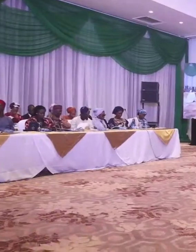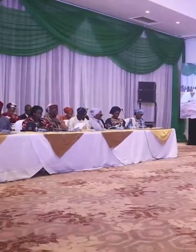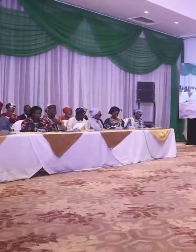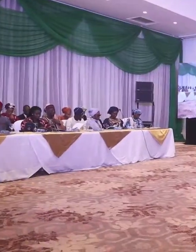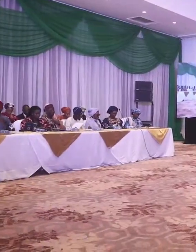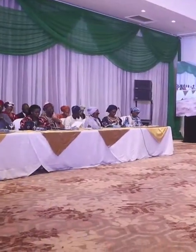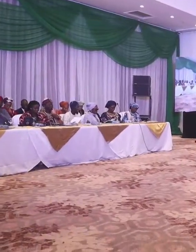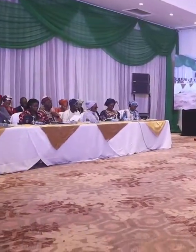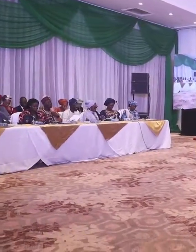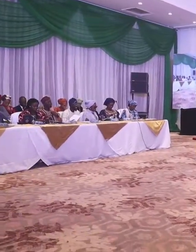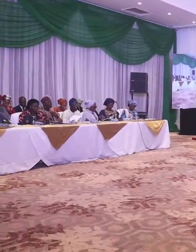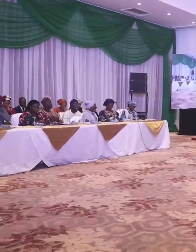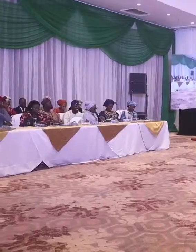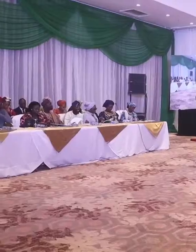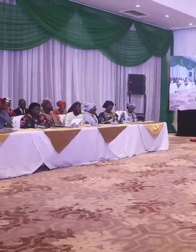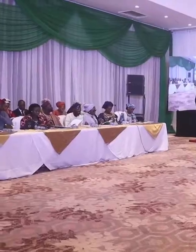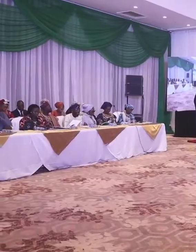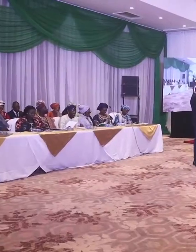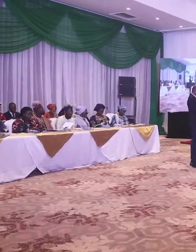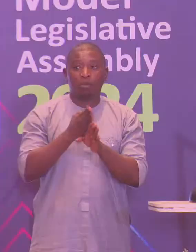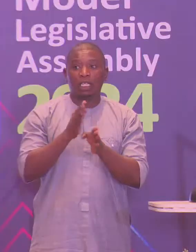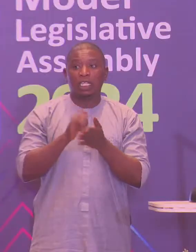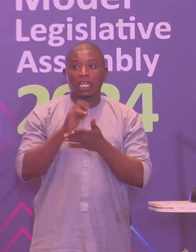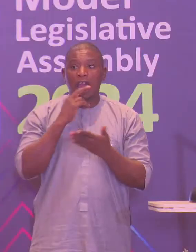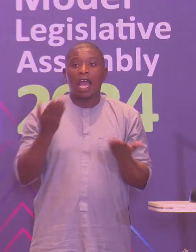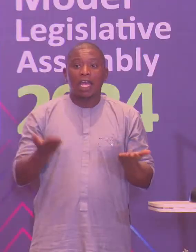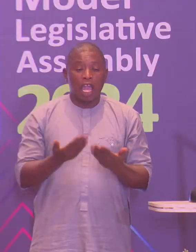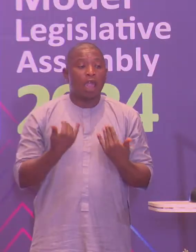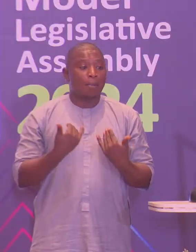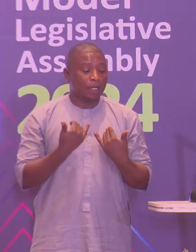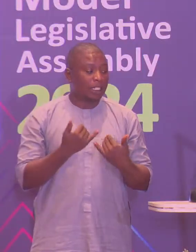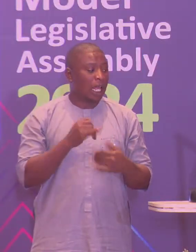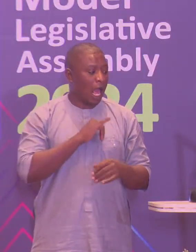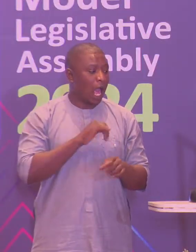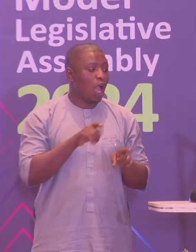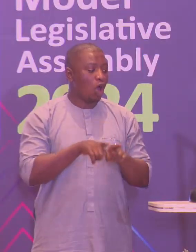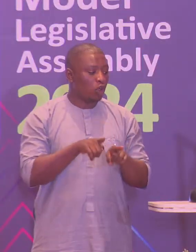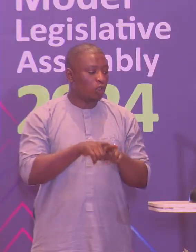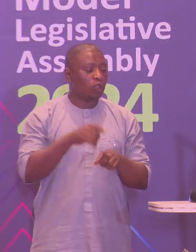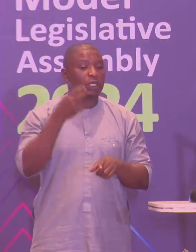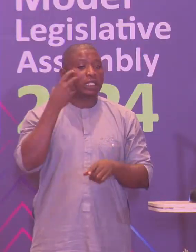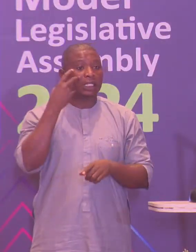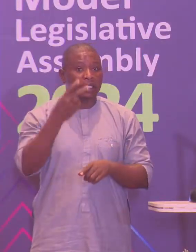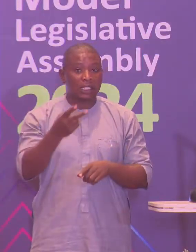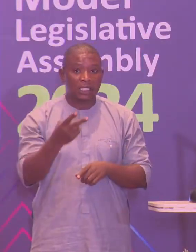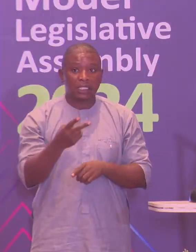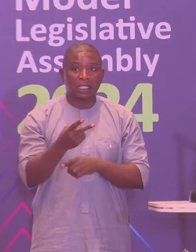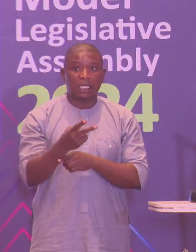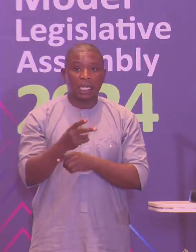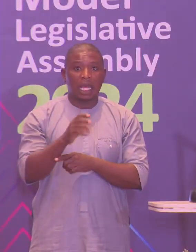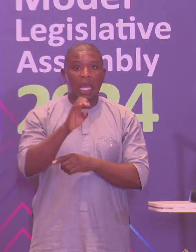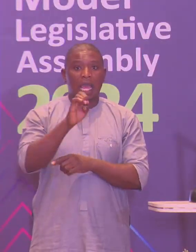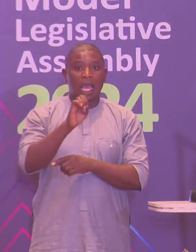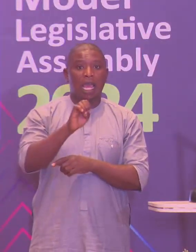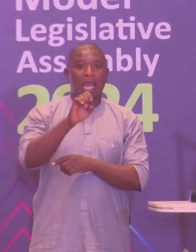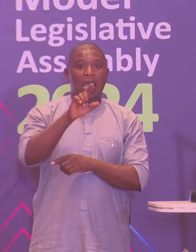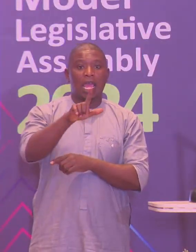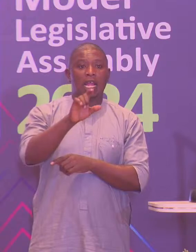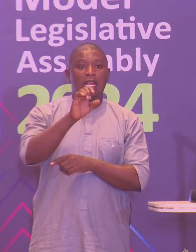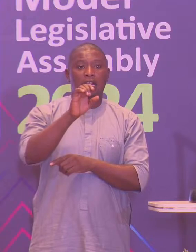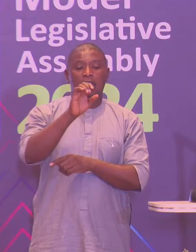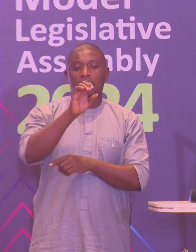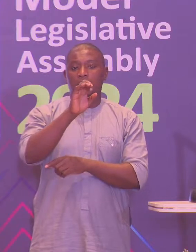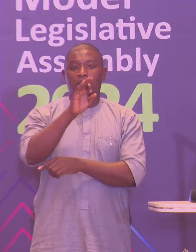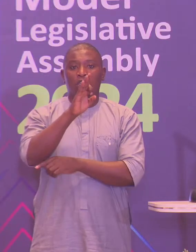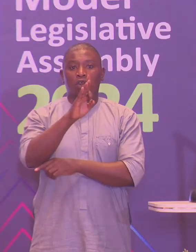staff of the National Assembly who are here present. I also see Asia El Rufai, who was here last year. It's good to see